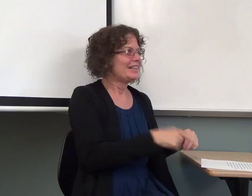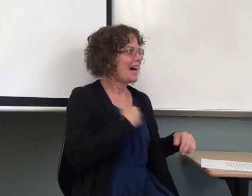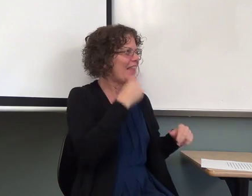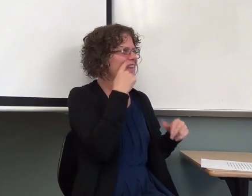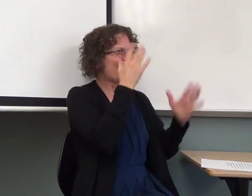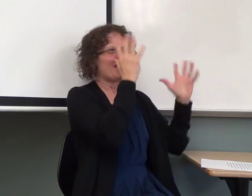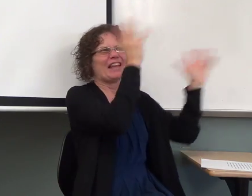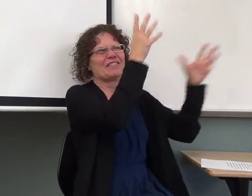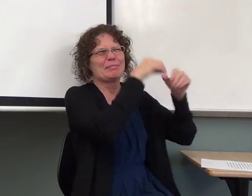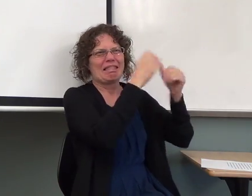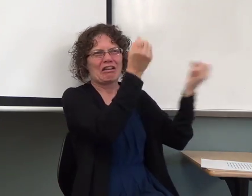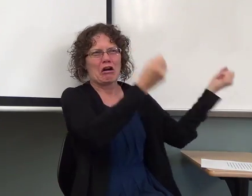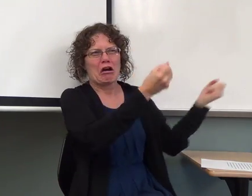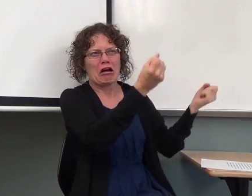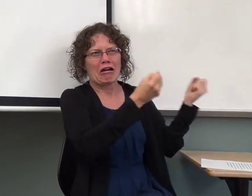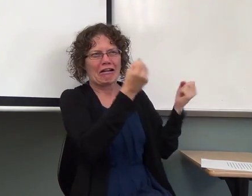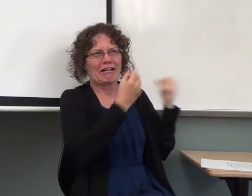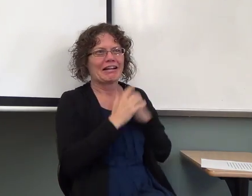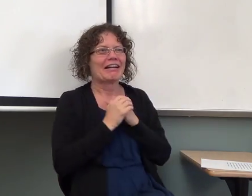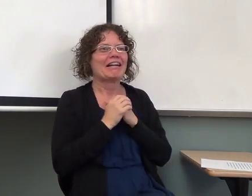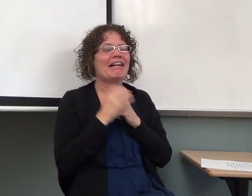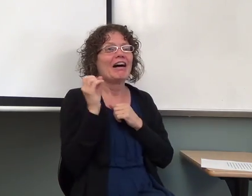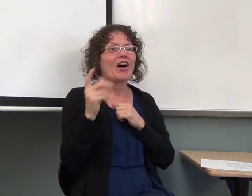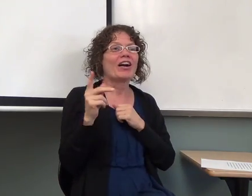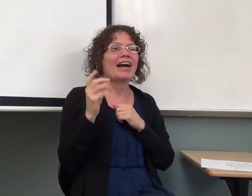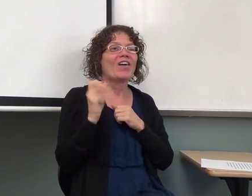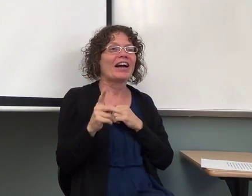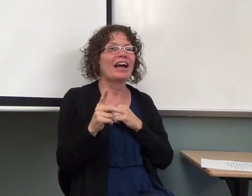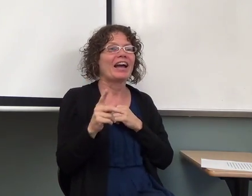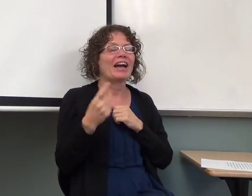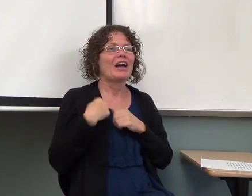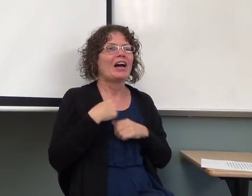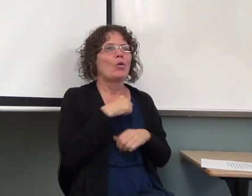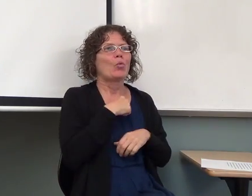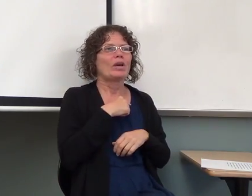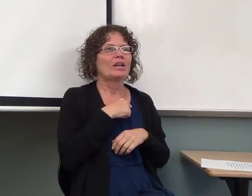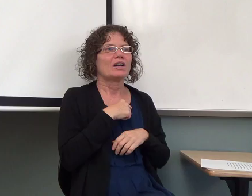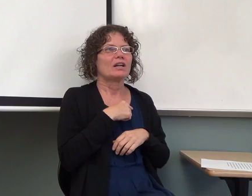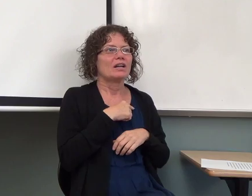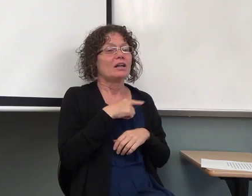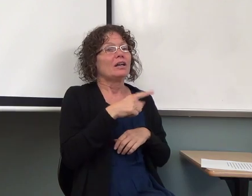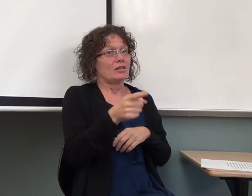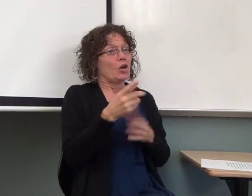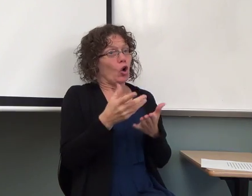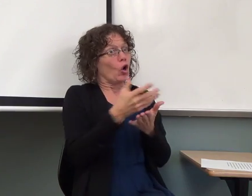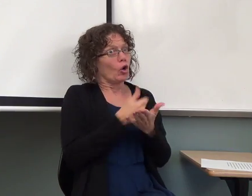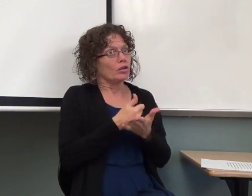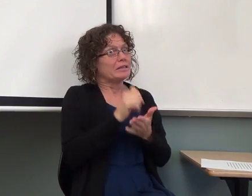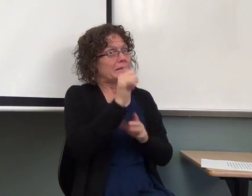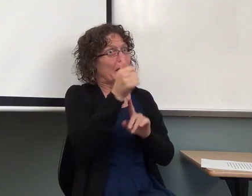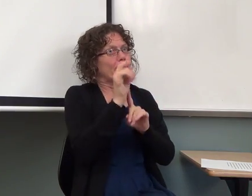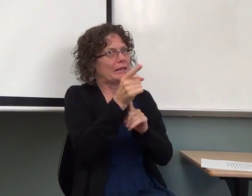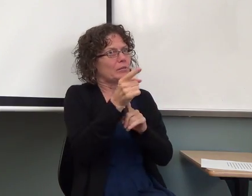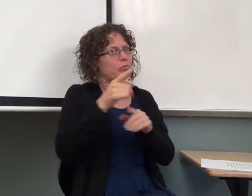car. I'm sorry. Just throw mine. Okay. So we need. You guys have definitely earned yourself 10 minutes. Take a